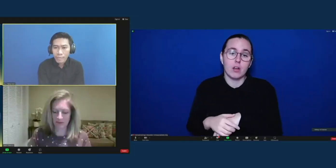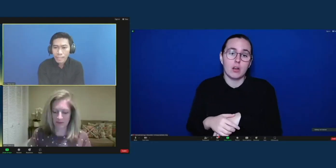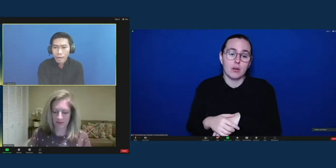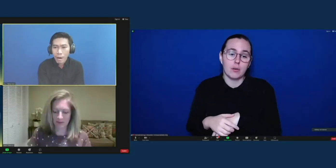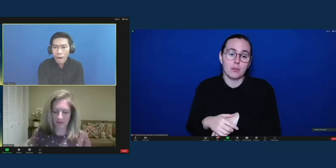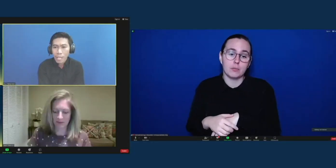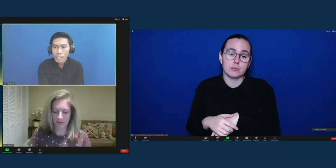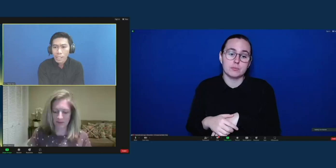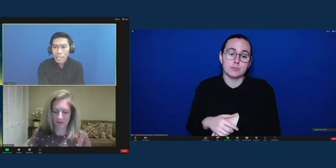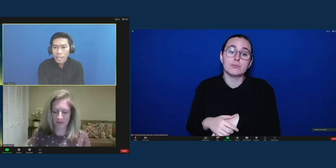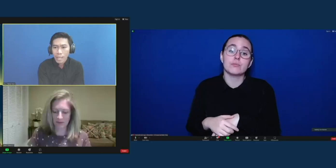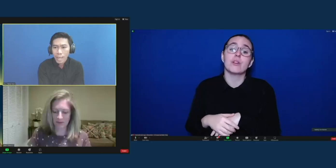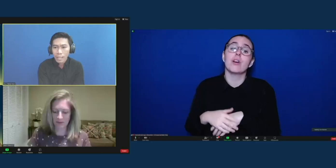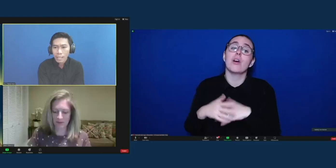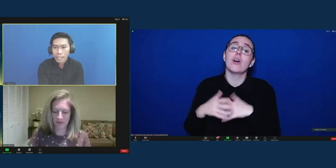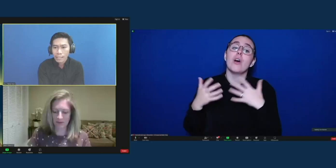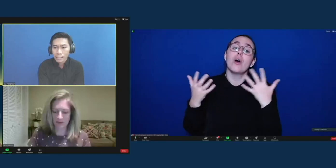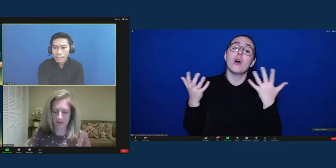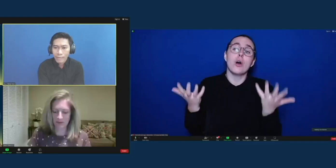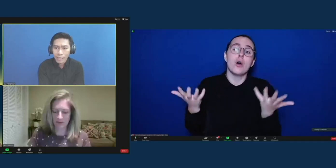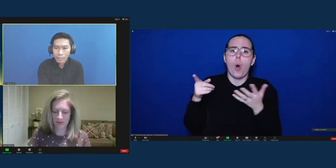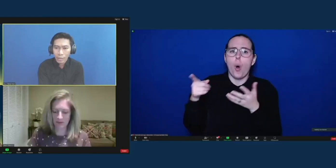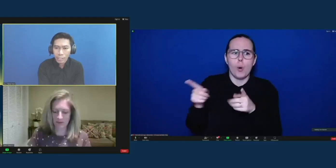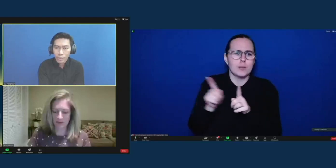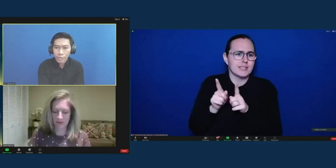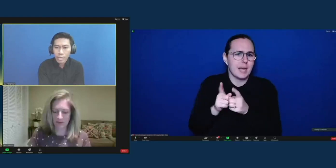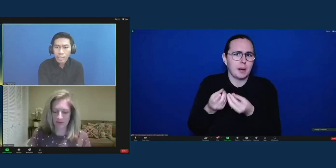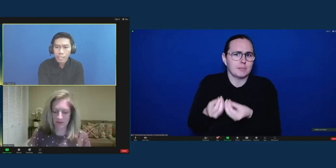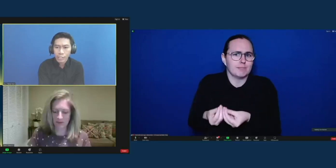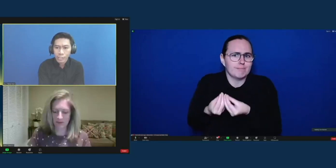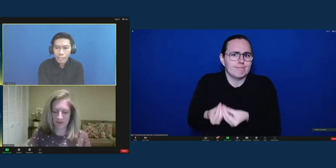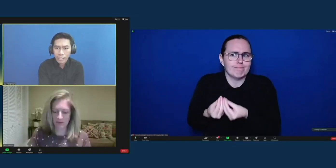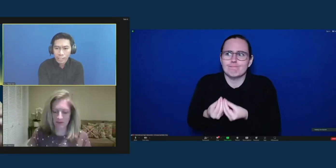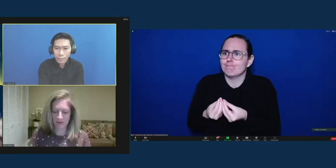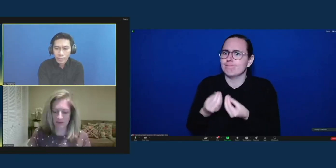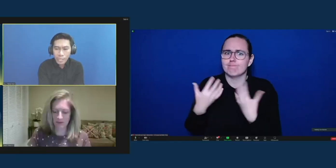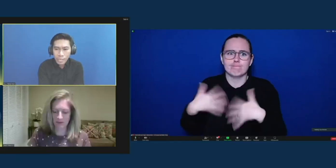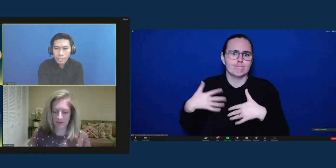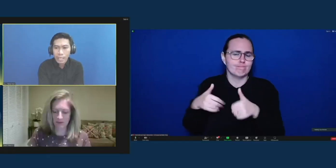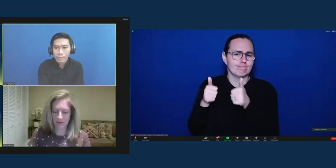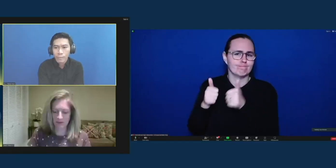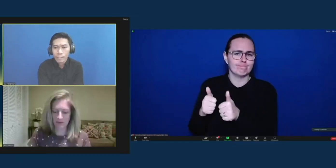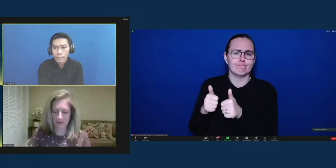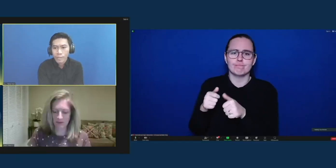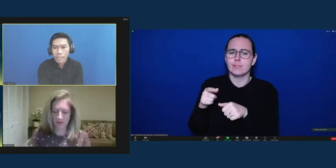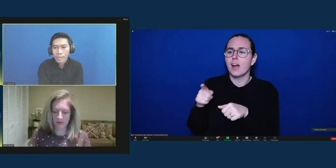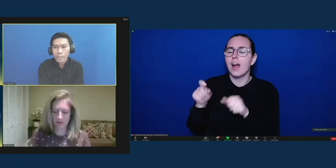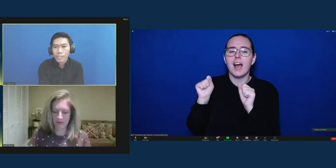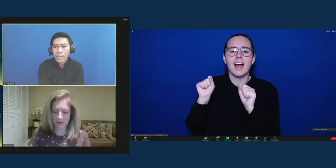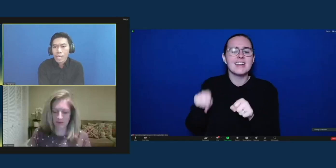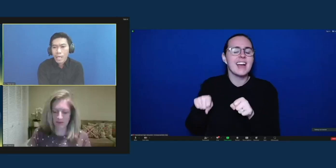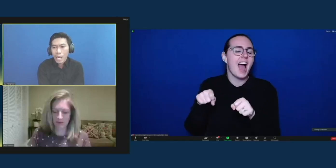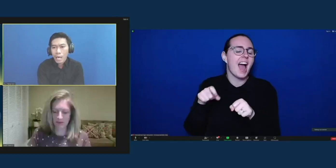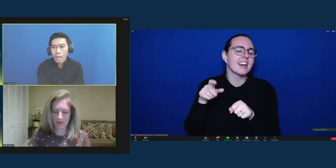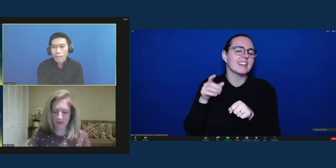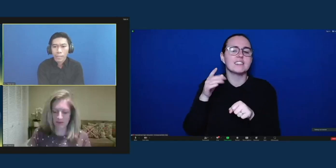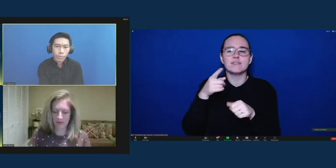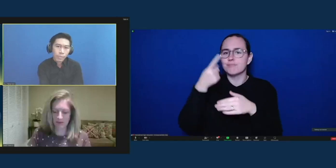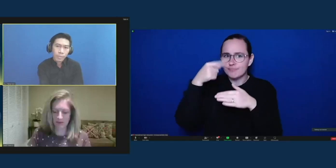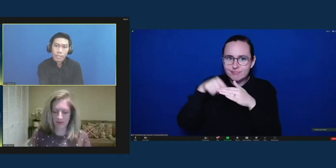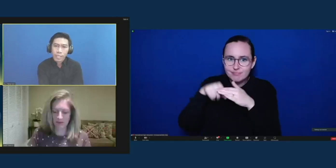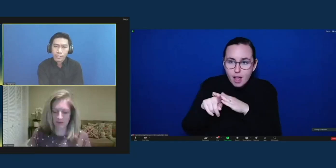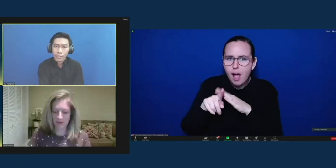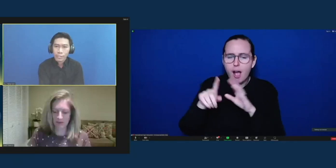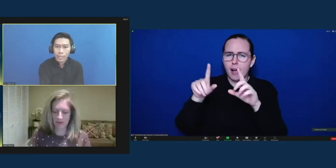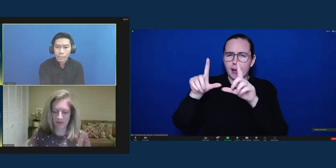helpful because then they can just navigate on the screen. The children can just read and watch videos. That